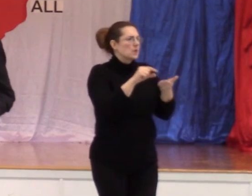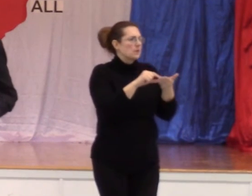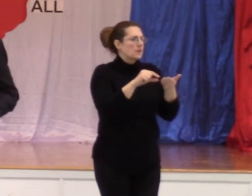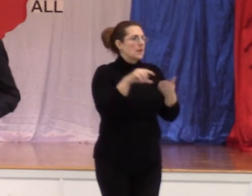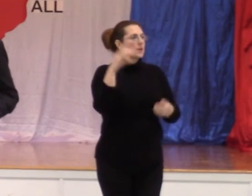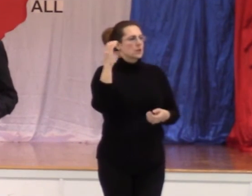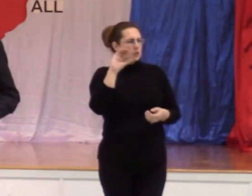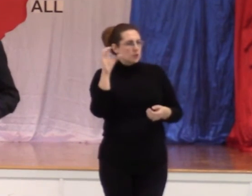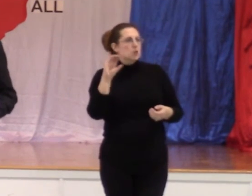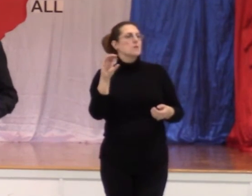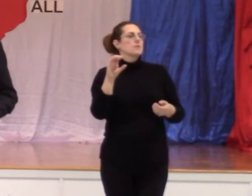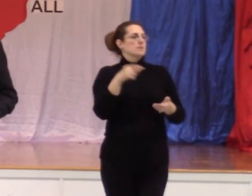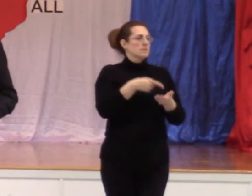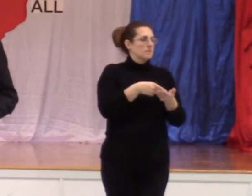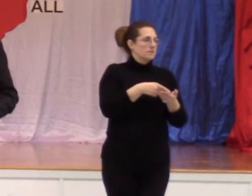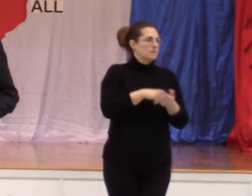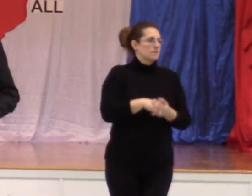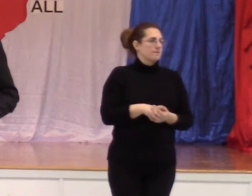conserving going on.